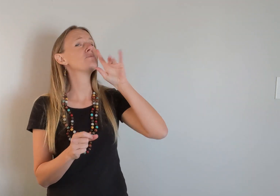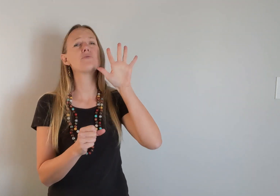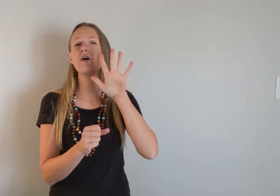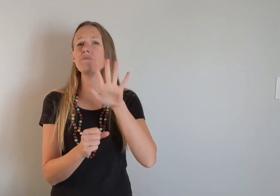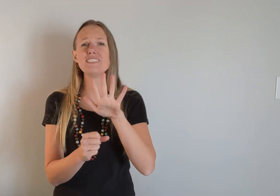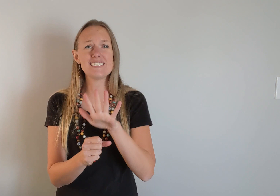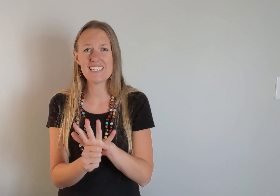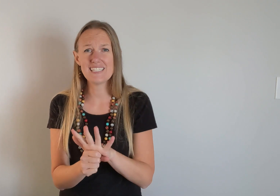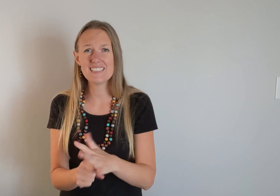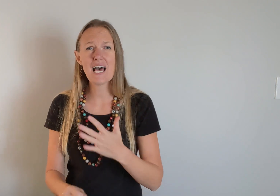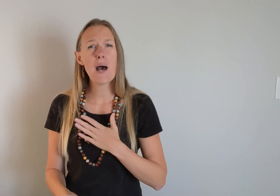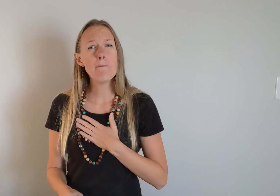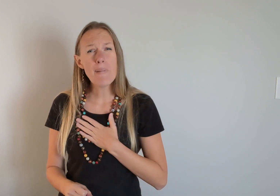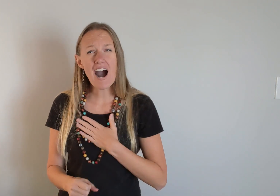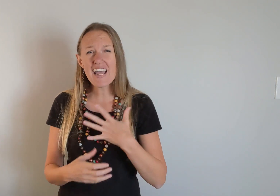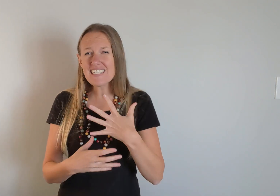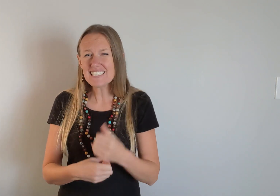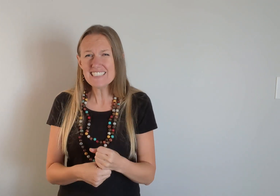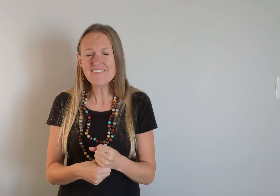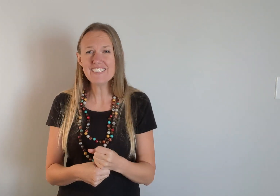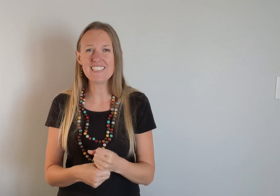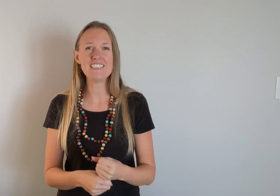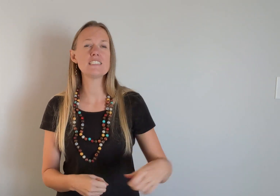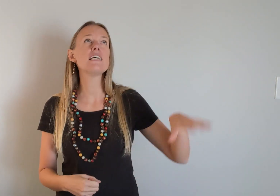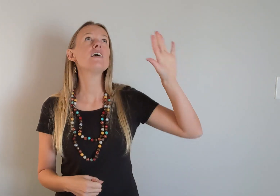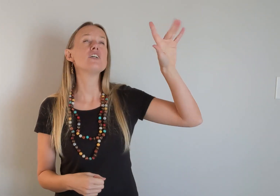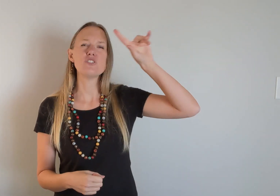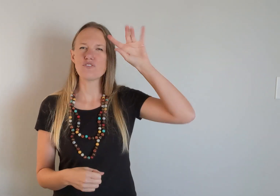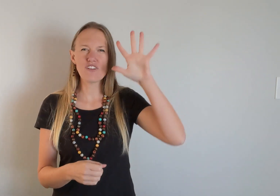your promises. My confidence is your